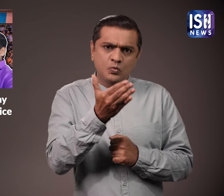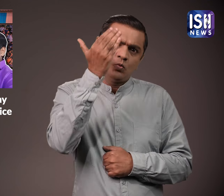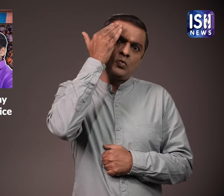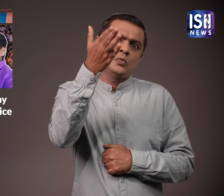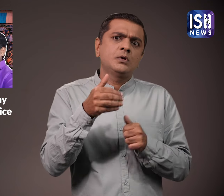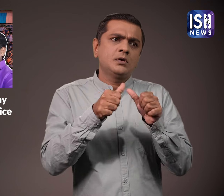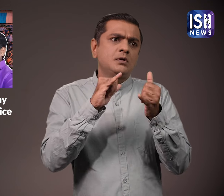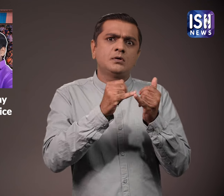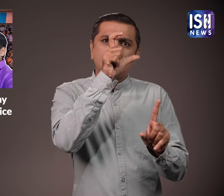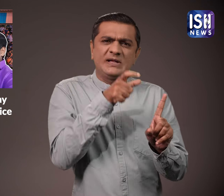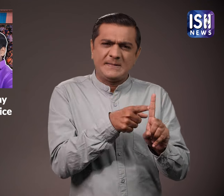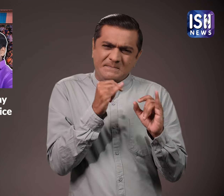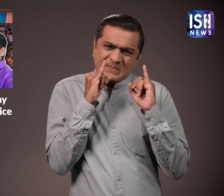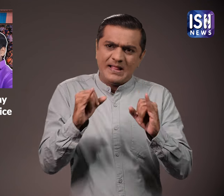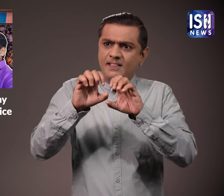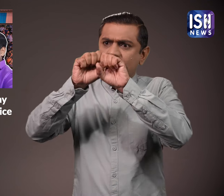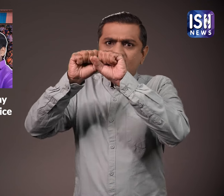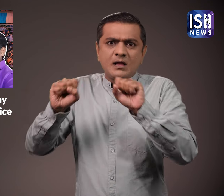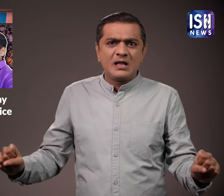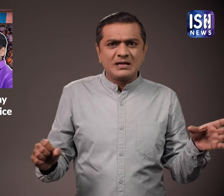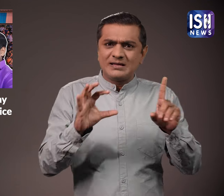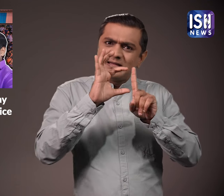Why Shinde's hands were not cuffed given the severity of the case?